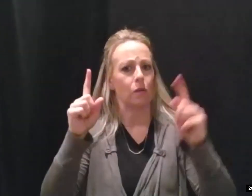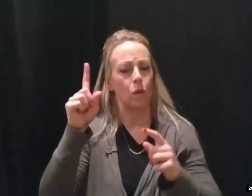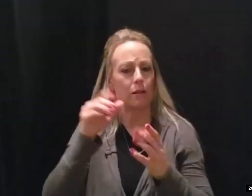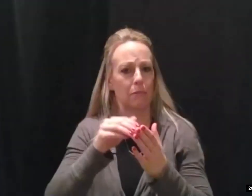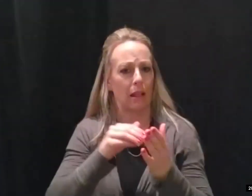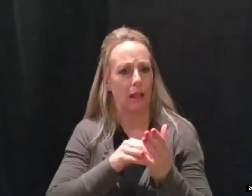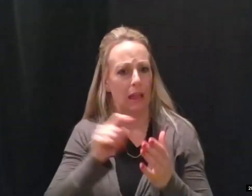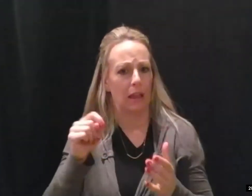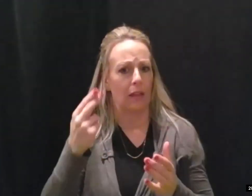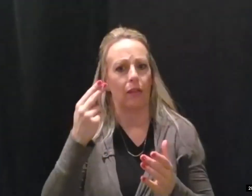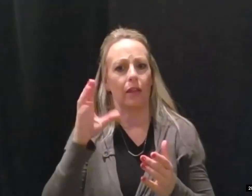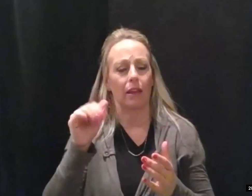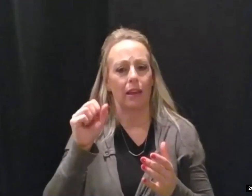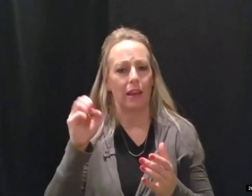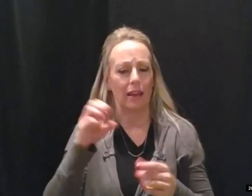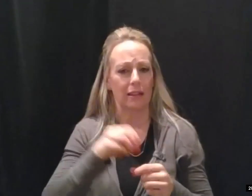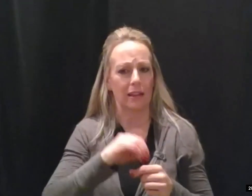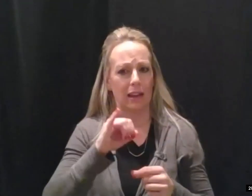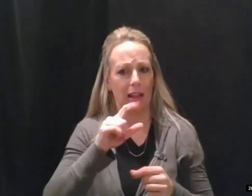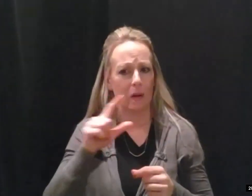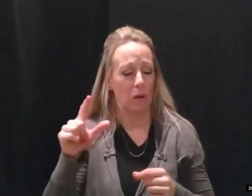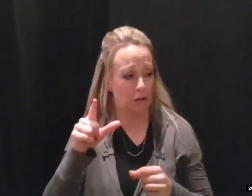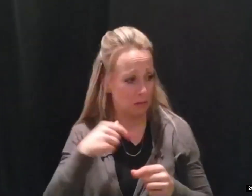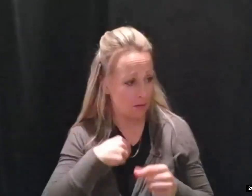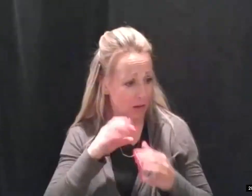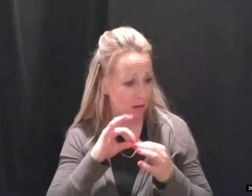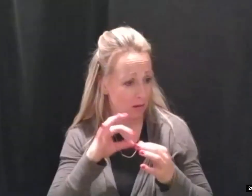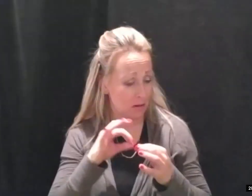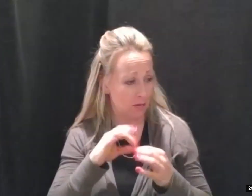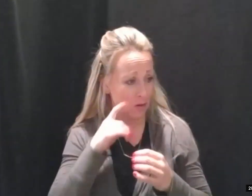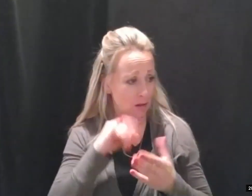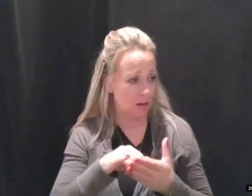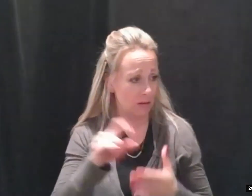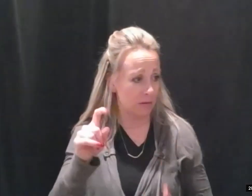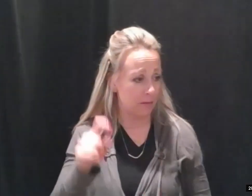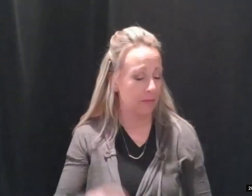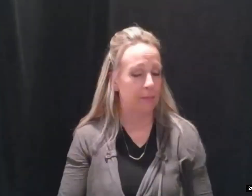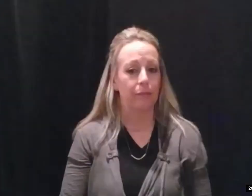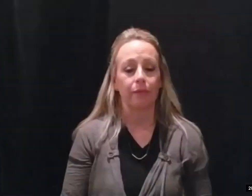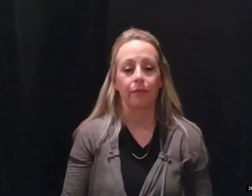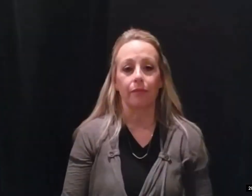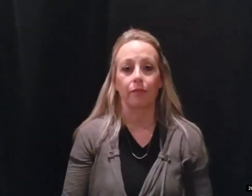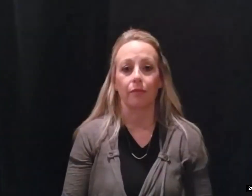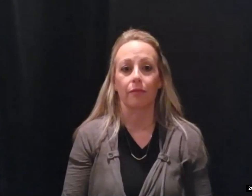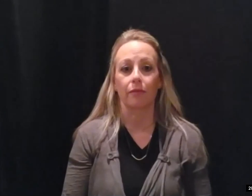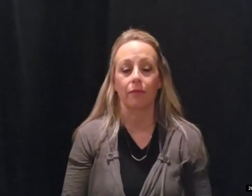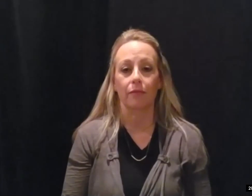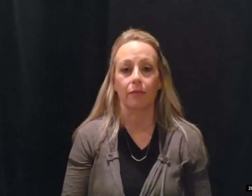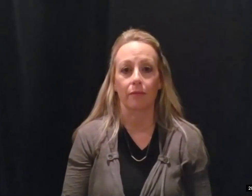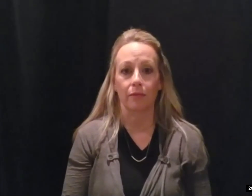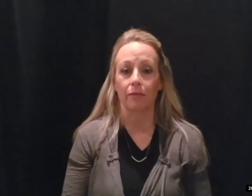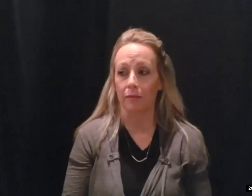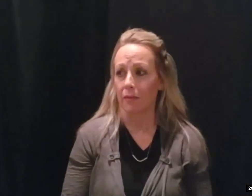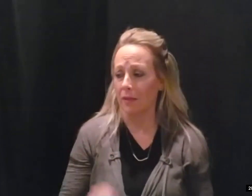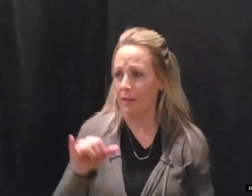case in Illinois. What comment do you have to that milestone? Well, that's certainly a